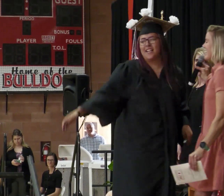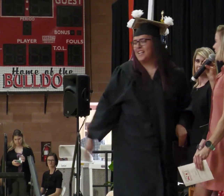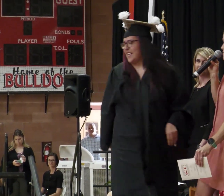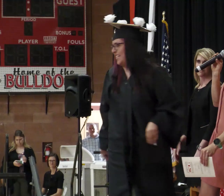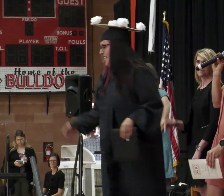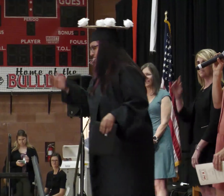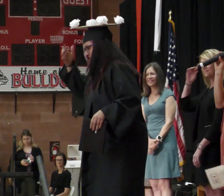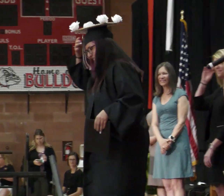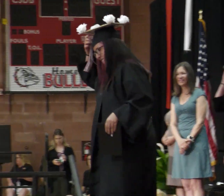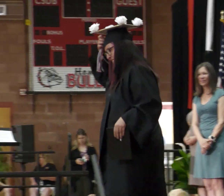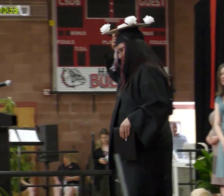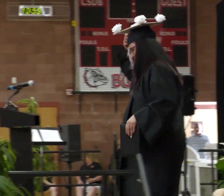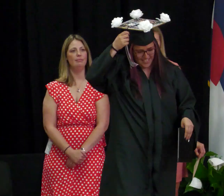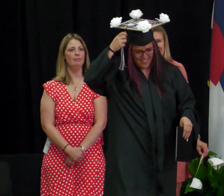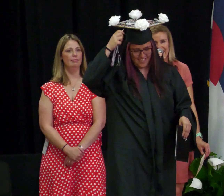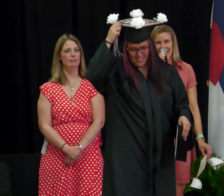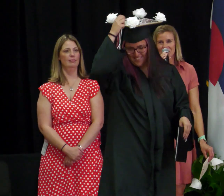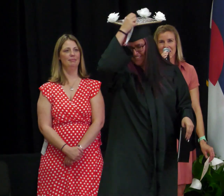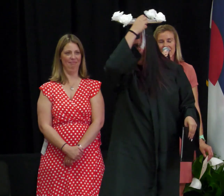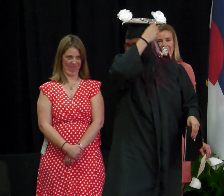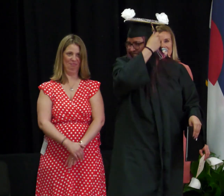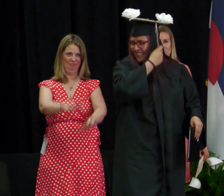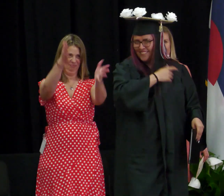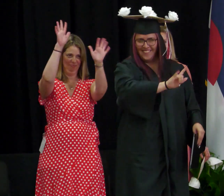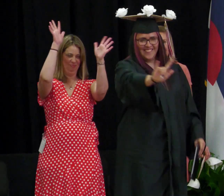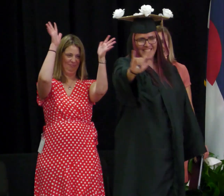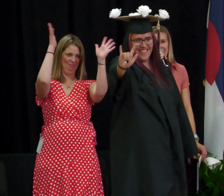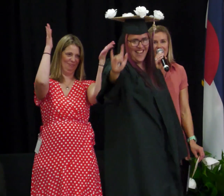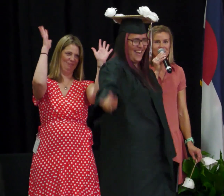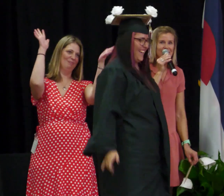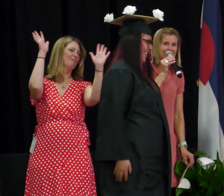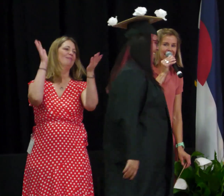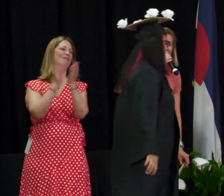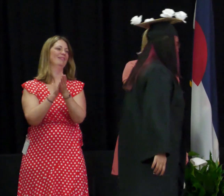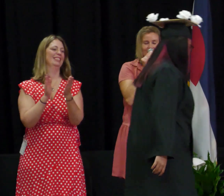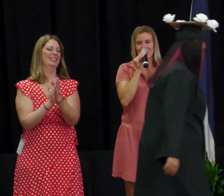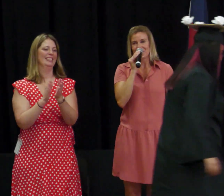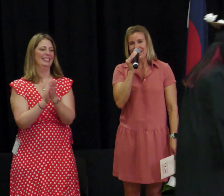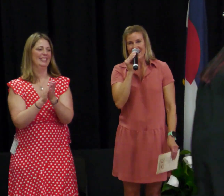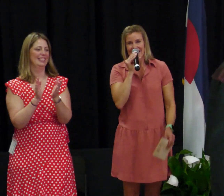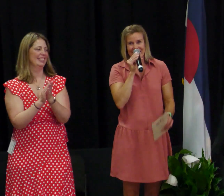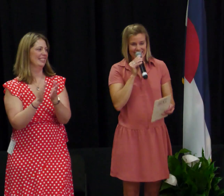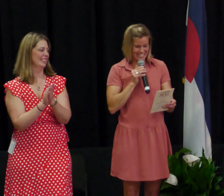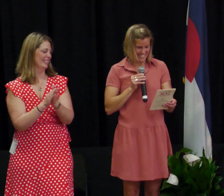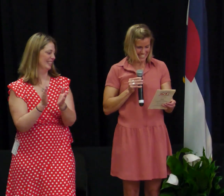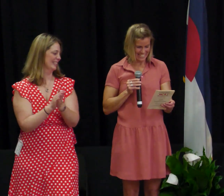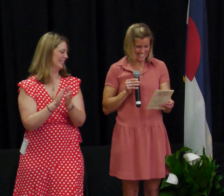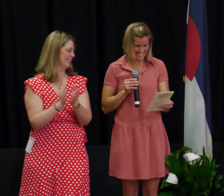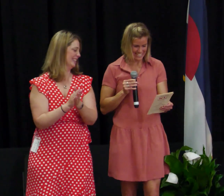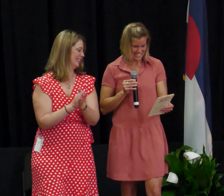Alright Walking to the corner of the stage Tassel right to left And I love you sign